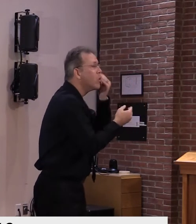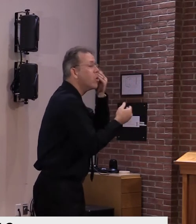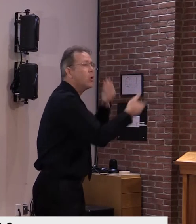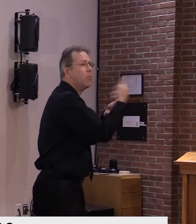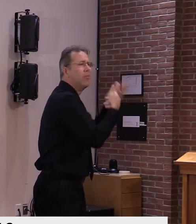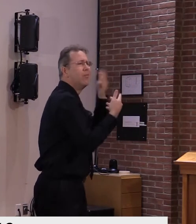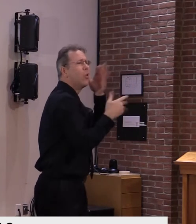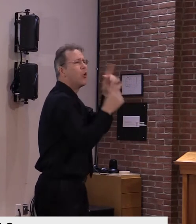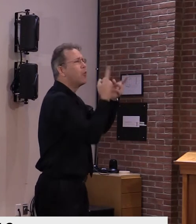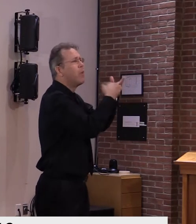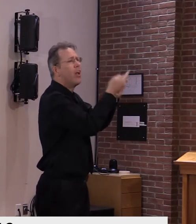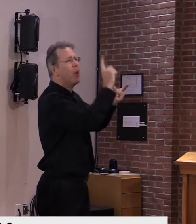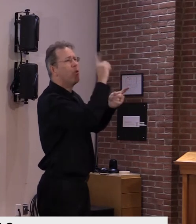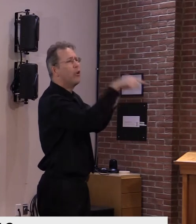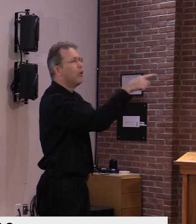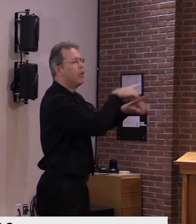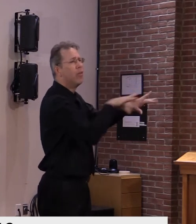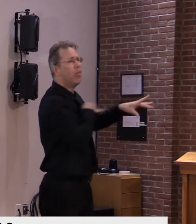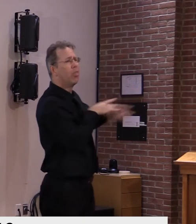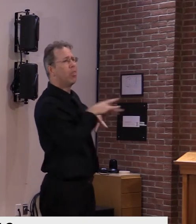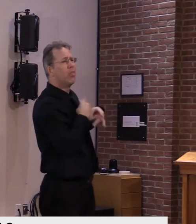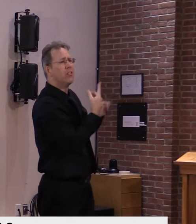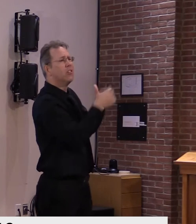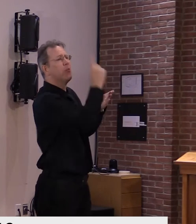And that's just the reality of where we are.